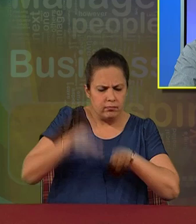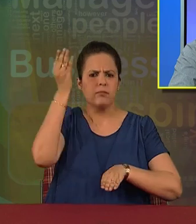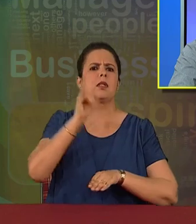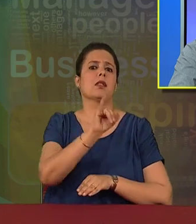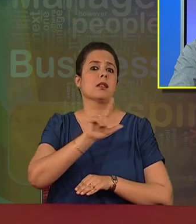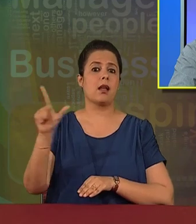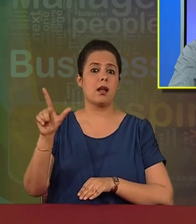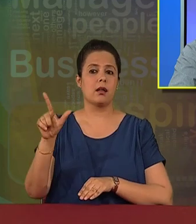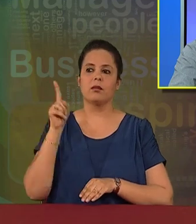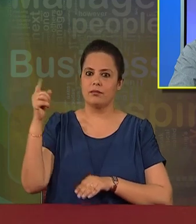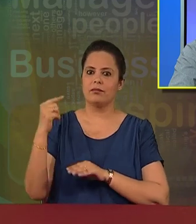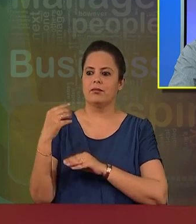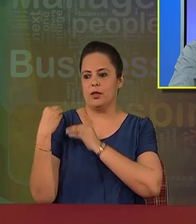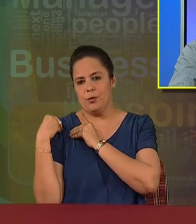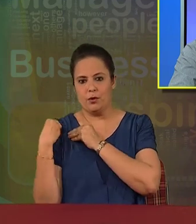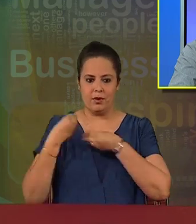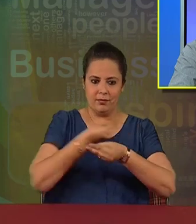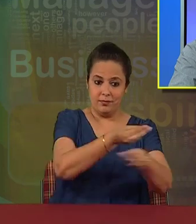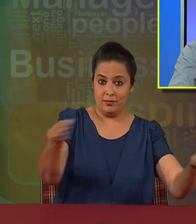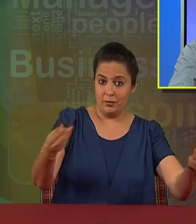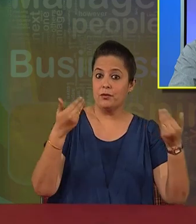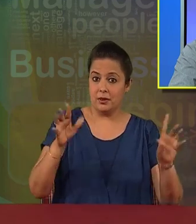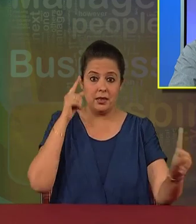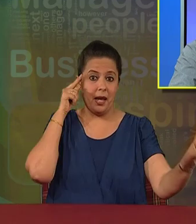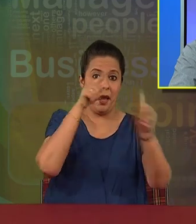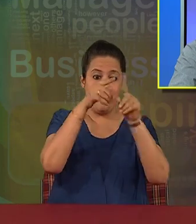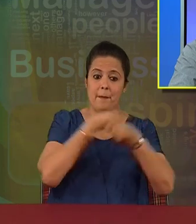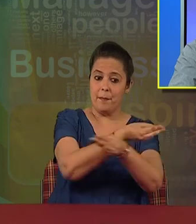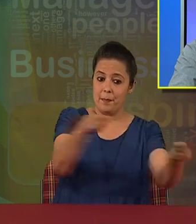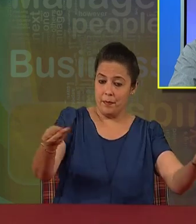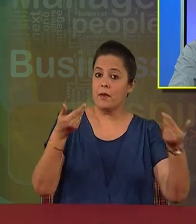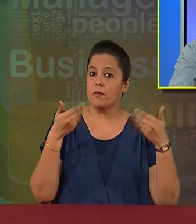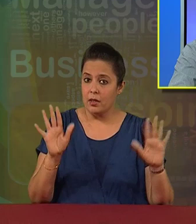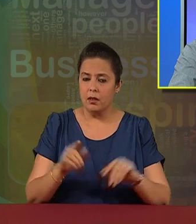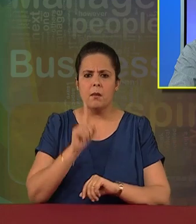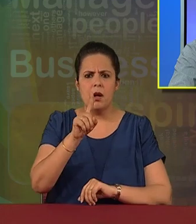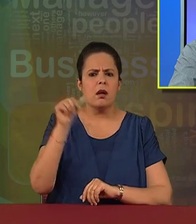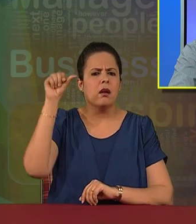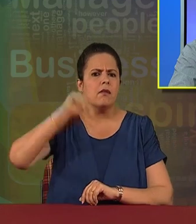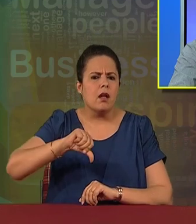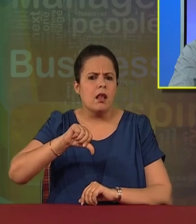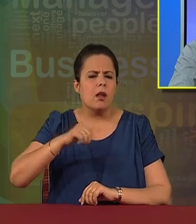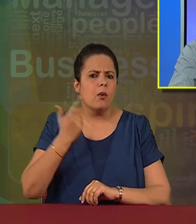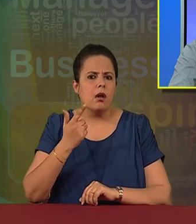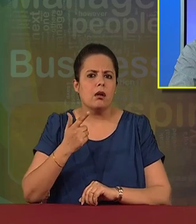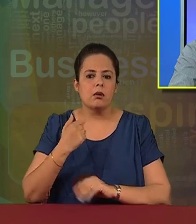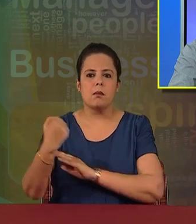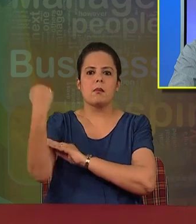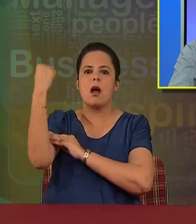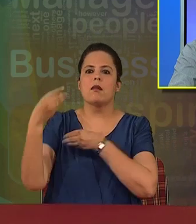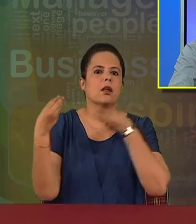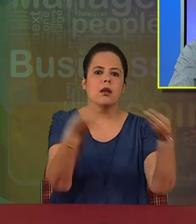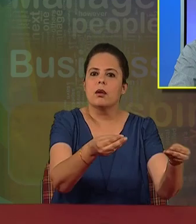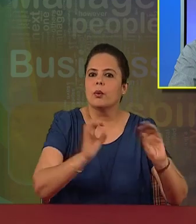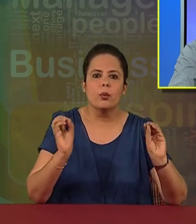Production manager has given this target to the foreman, but he fails to give the authority to